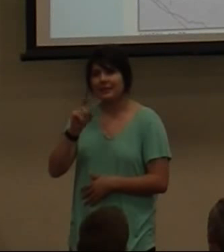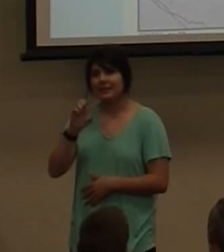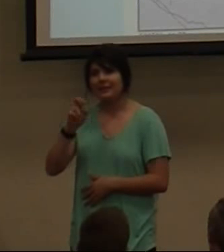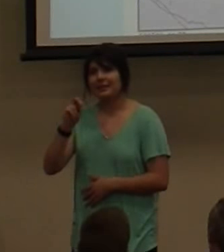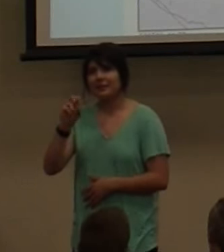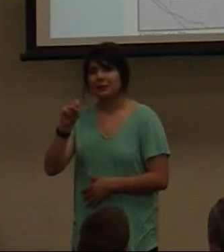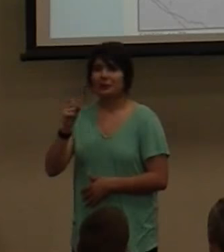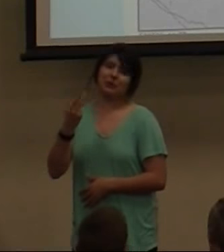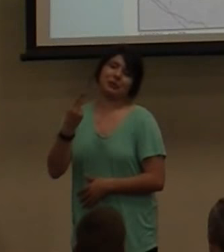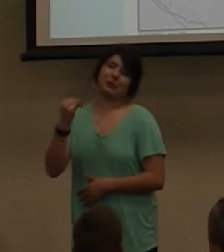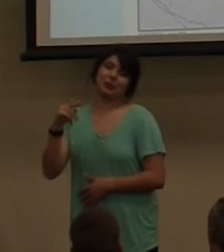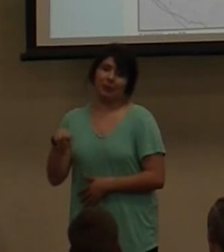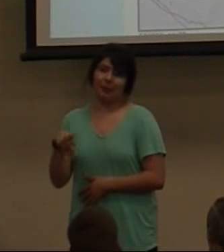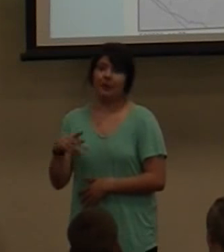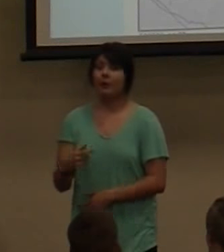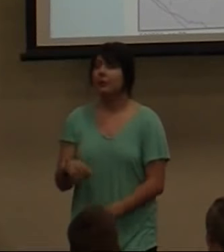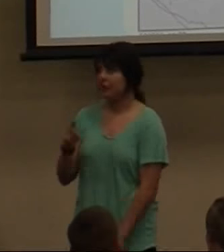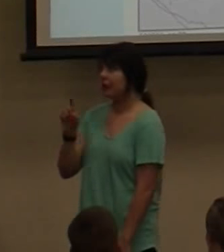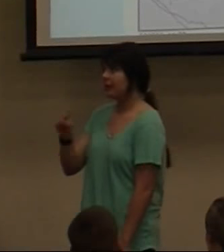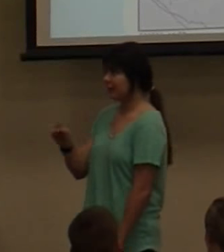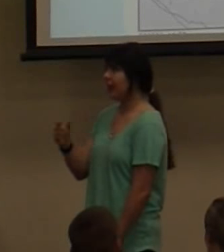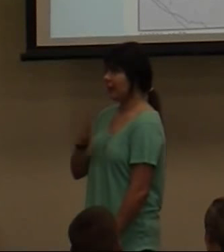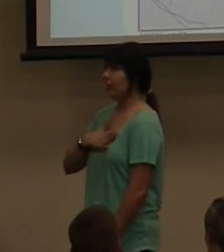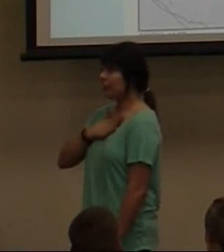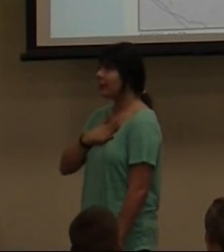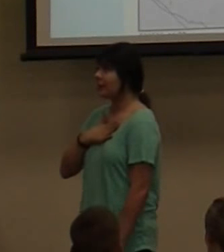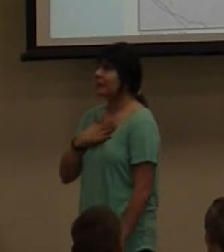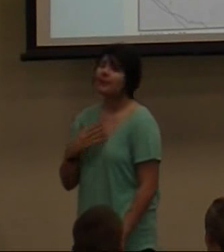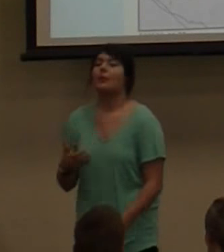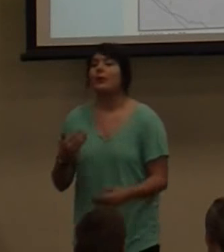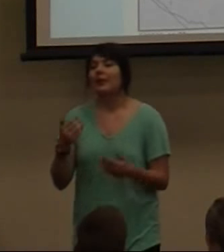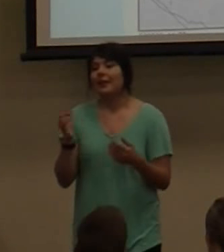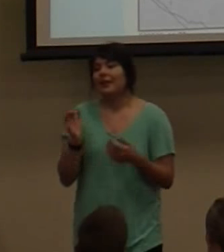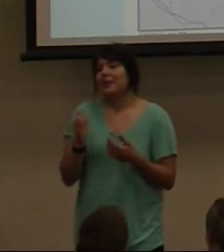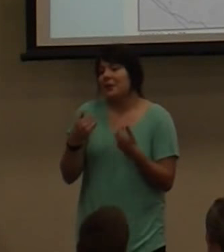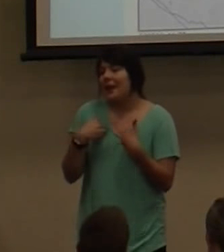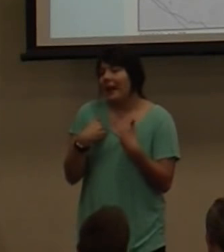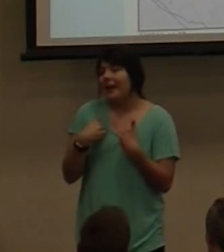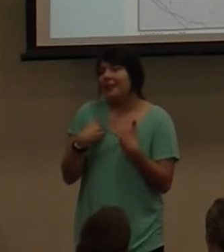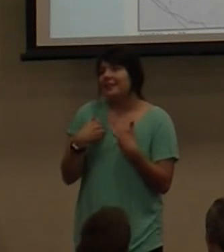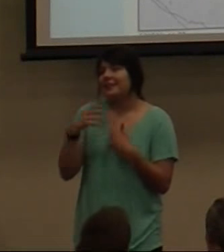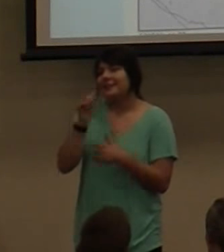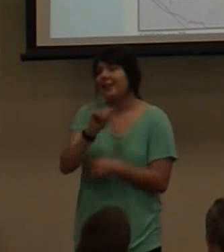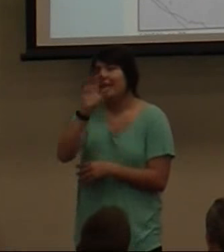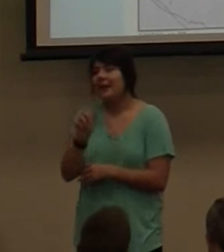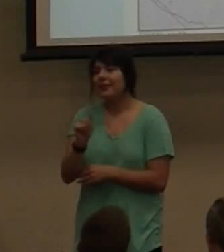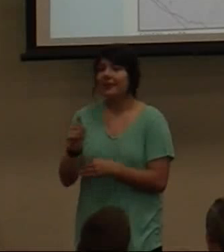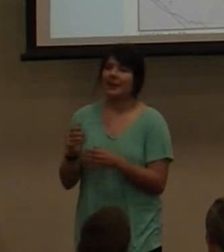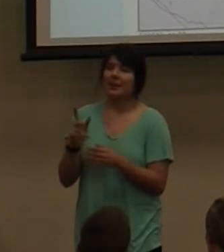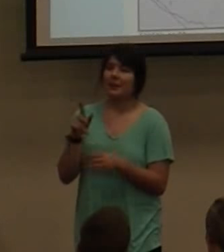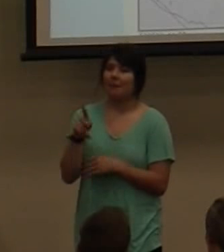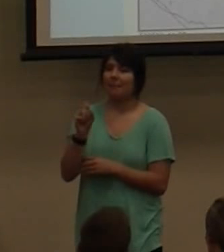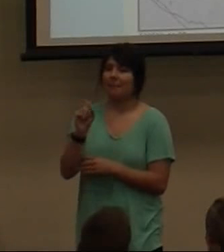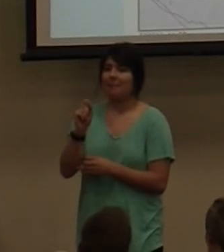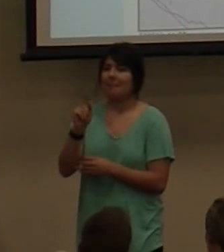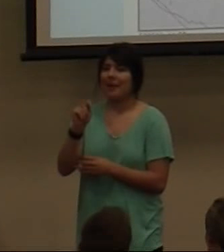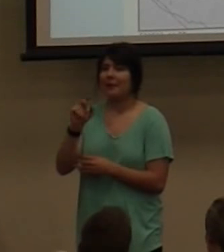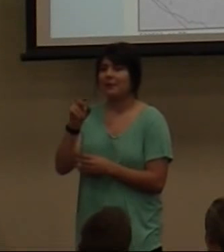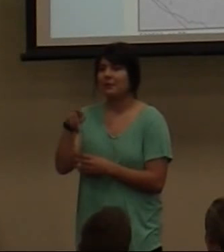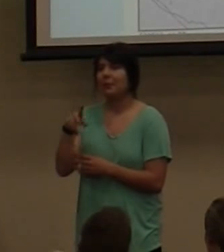please. So then we had South African passports as well as British passports. And we could travel